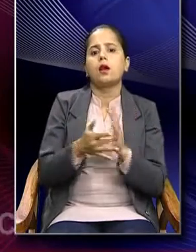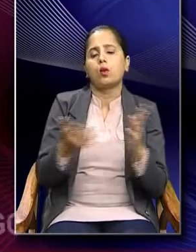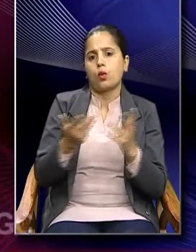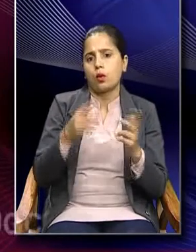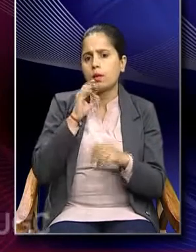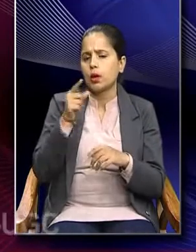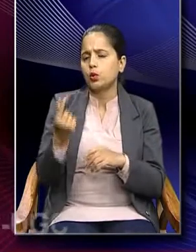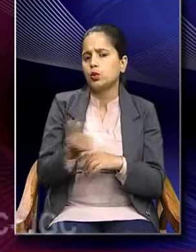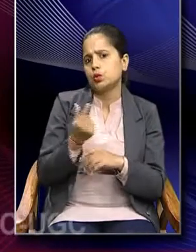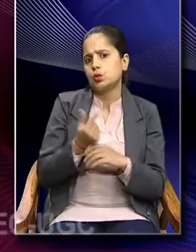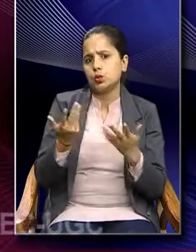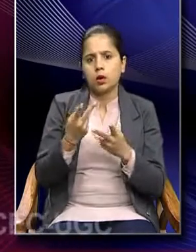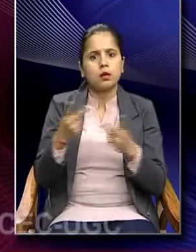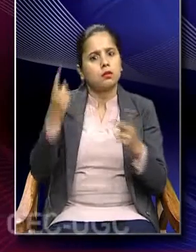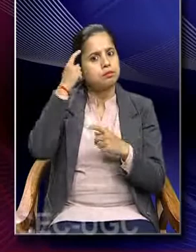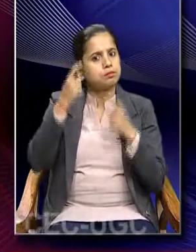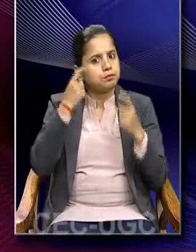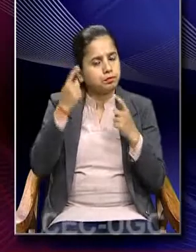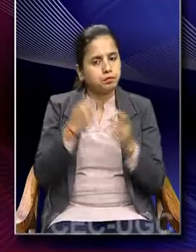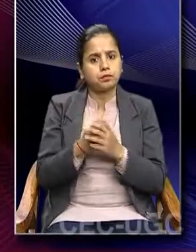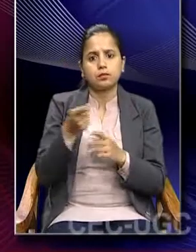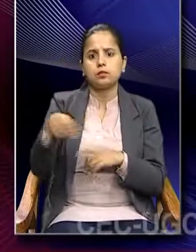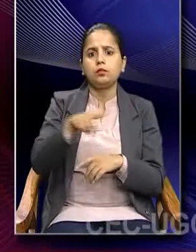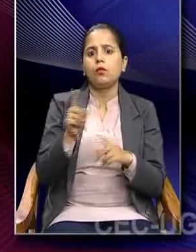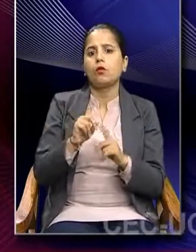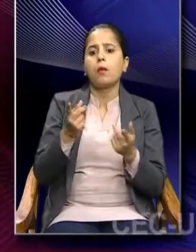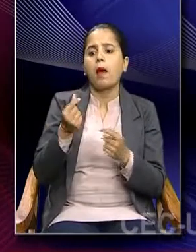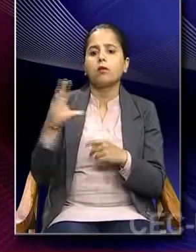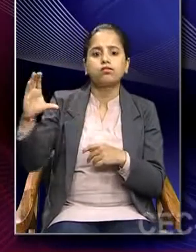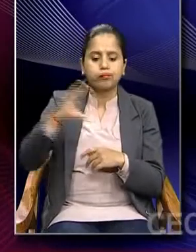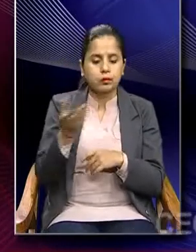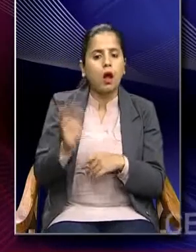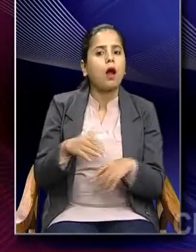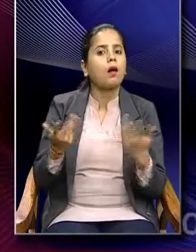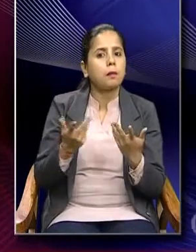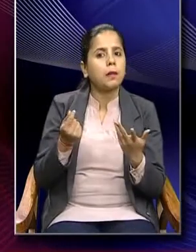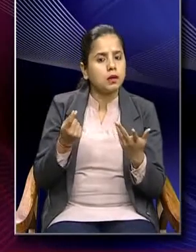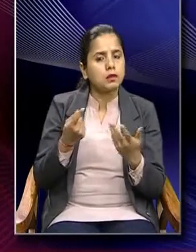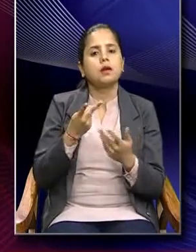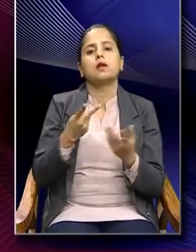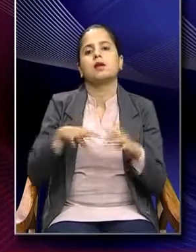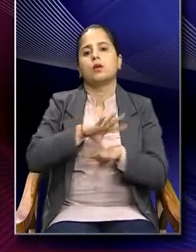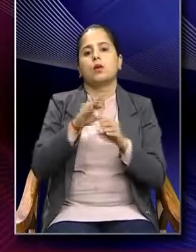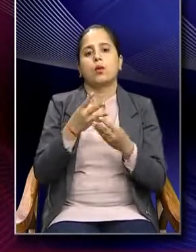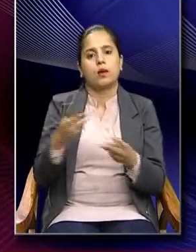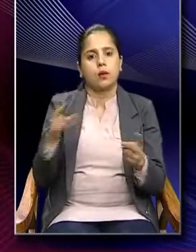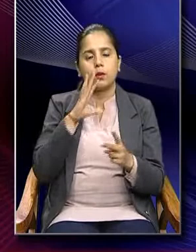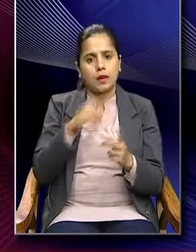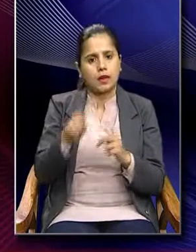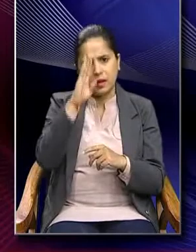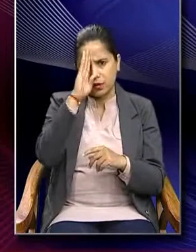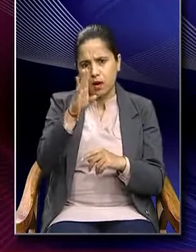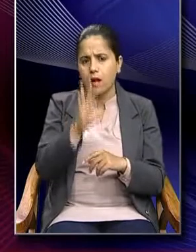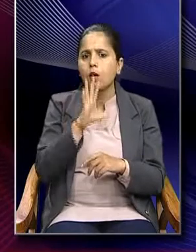going to use, right? And from where the investments will come. All these things also directly have